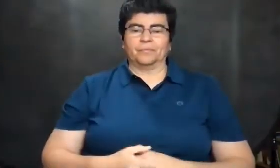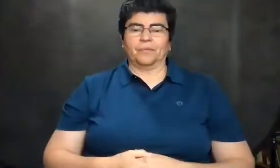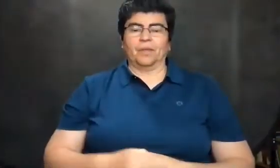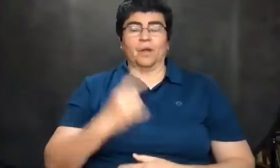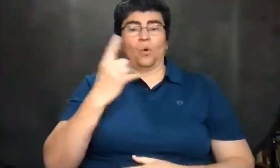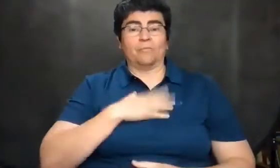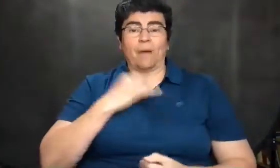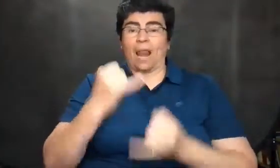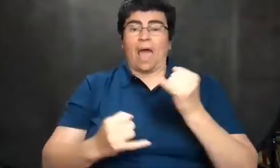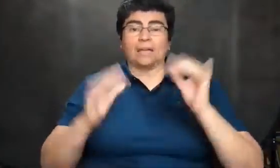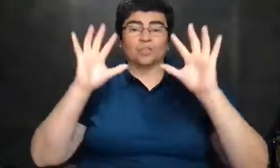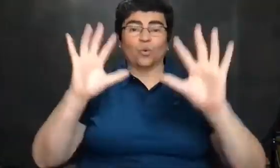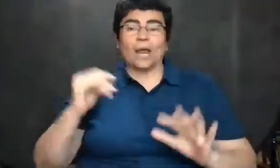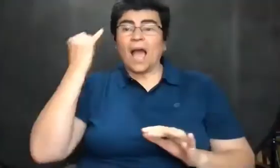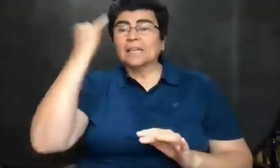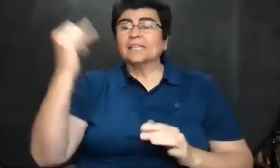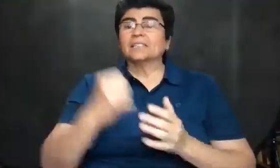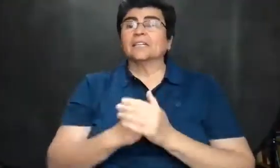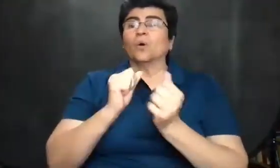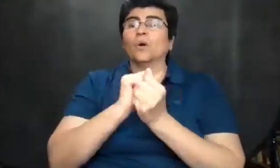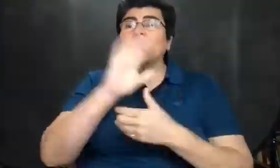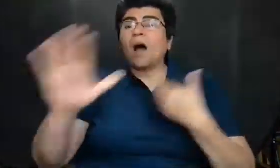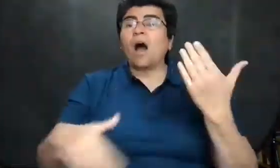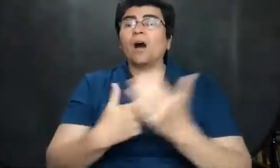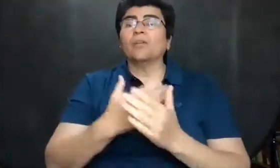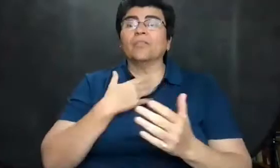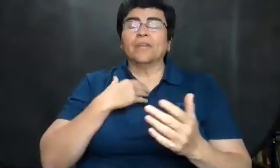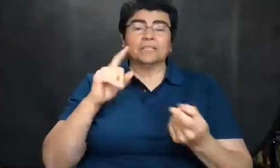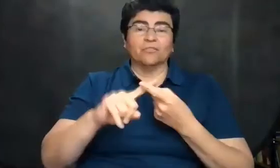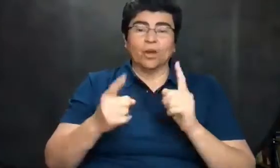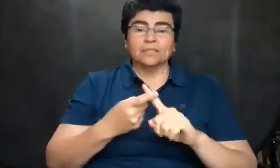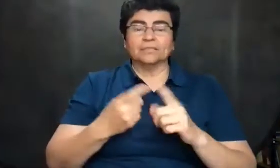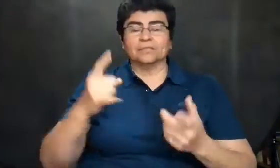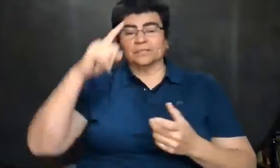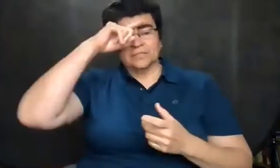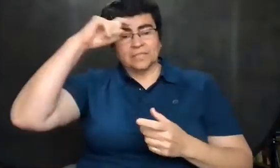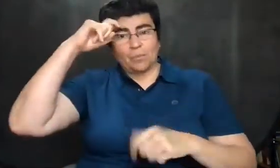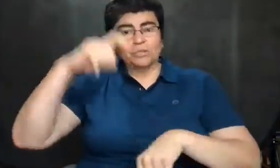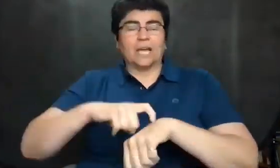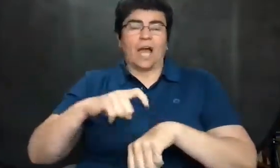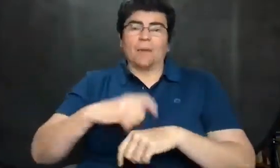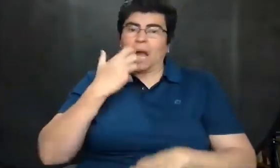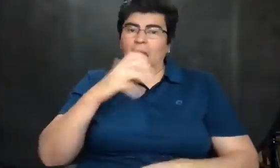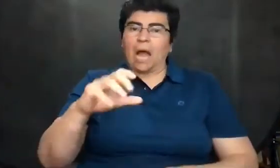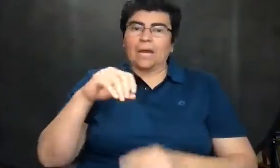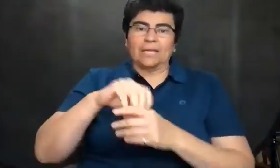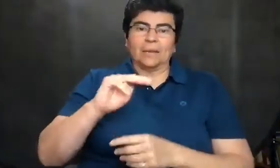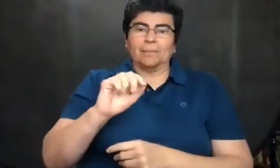great ideas was, with all these friends of mine, it got summertime, it got hot in Maine, and I thought maybe it'd be a great idea if we all went